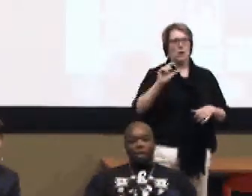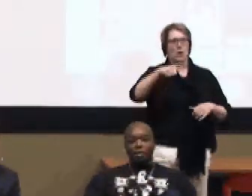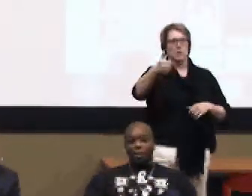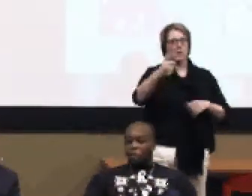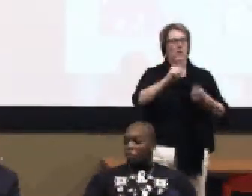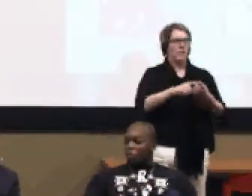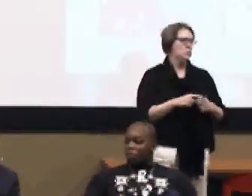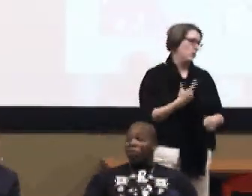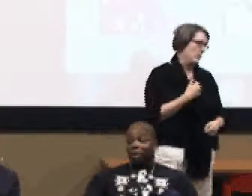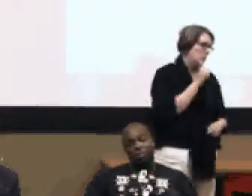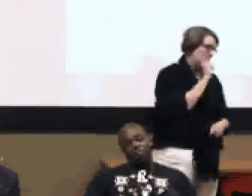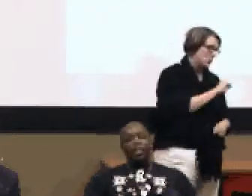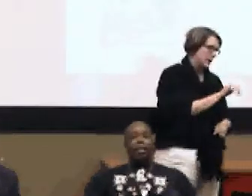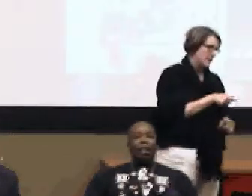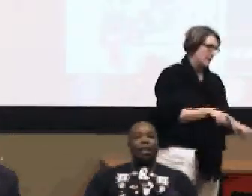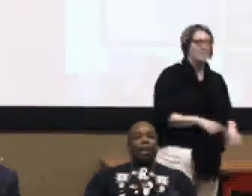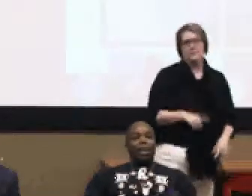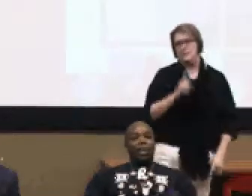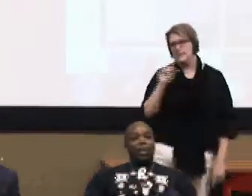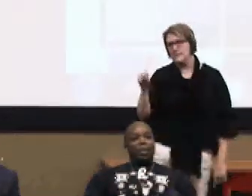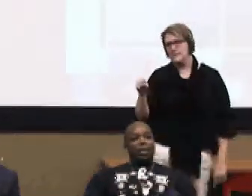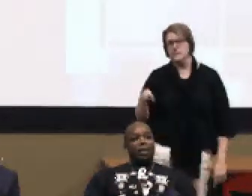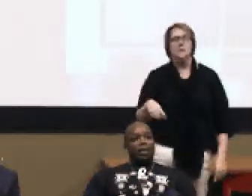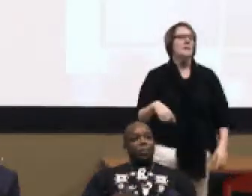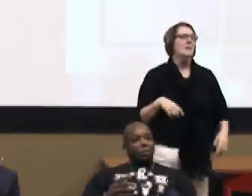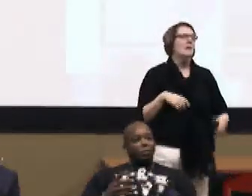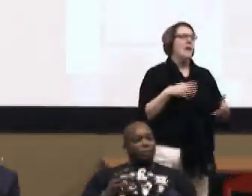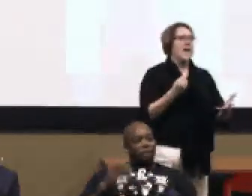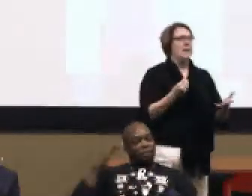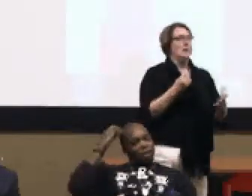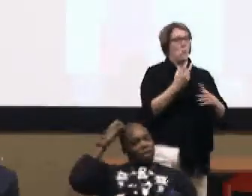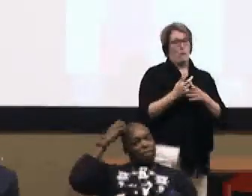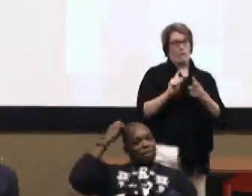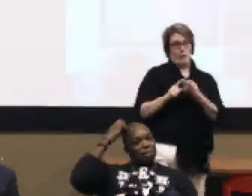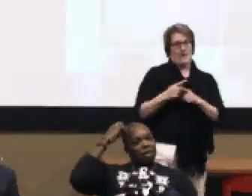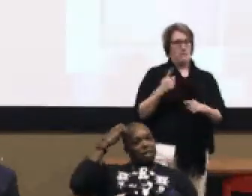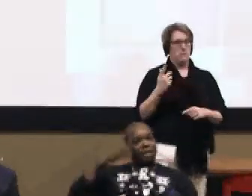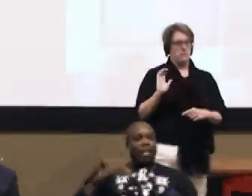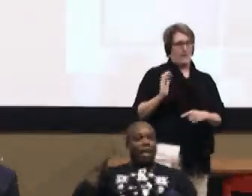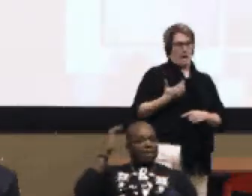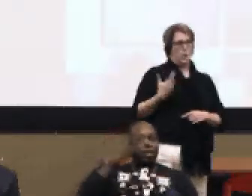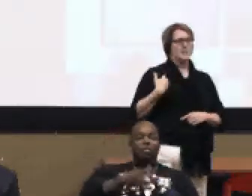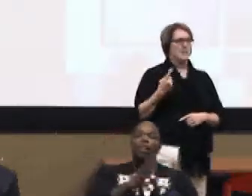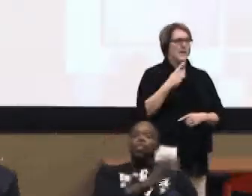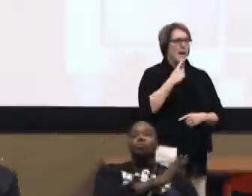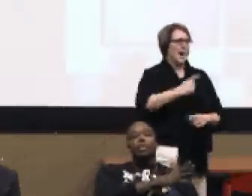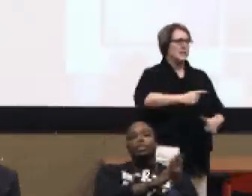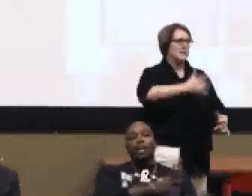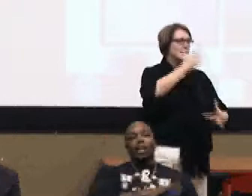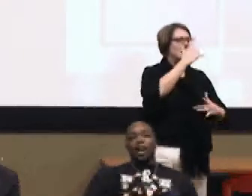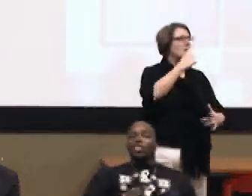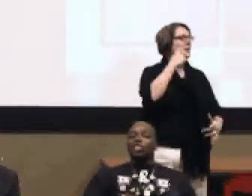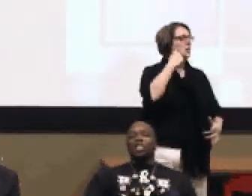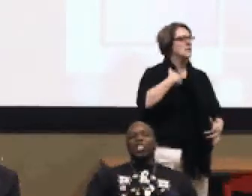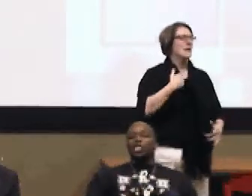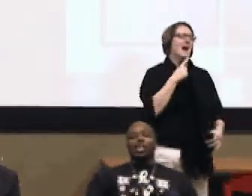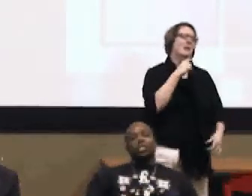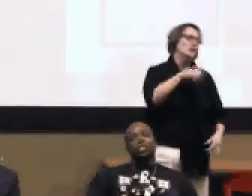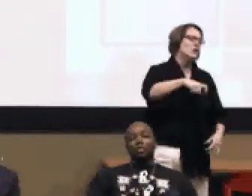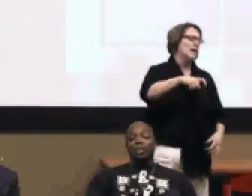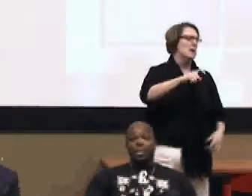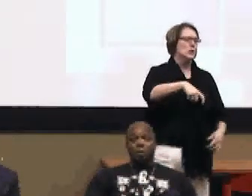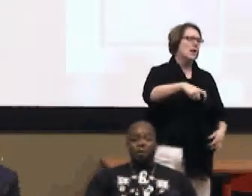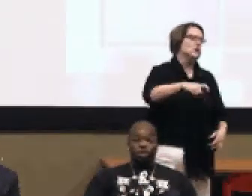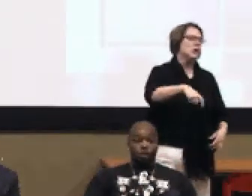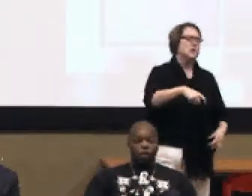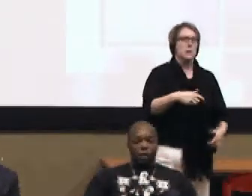were on the really case. drunk at the time. We were. And a mutual friend of ours told me he got sick of hearing me say, I should.